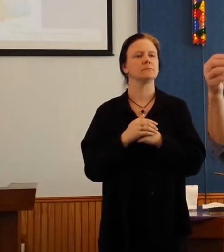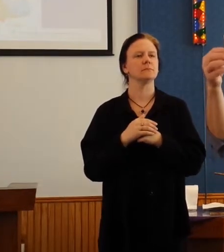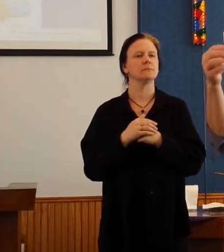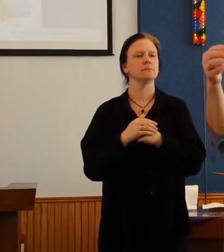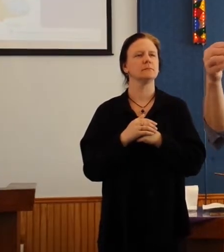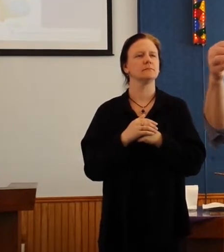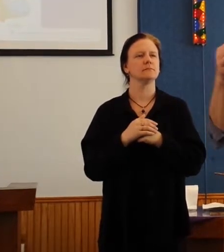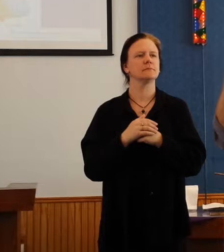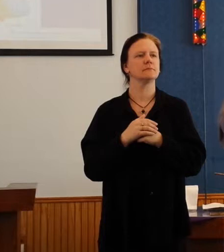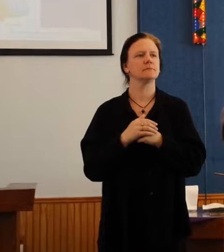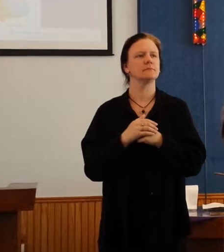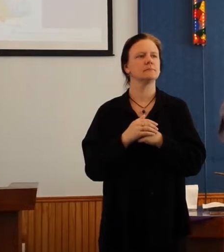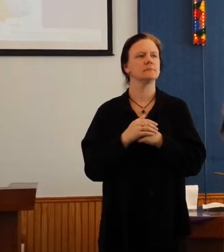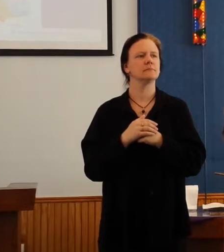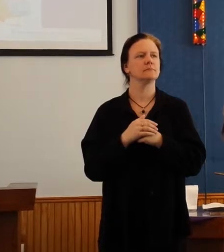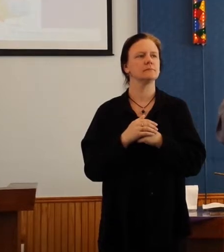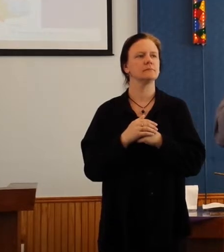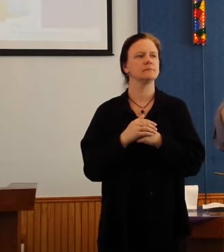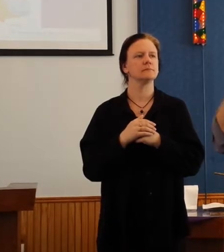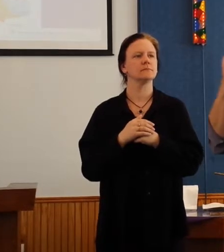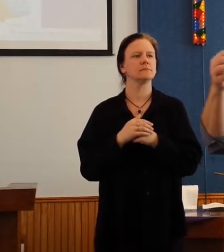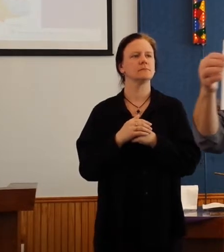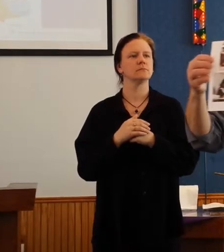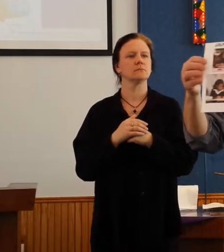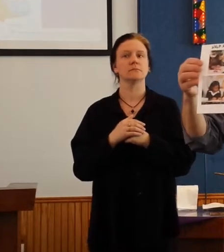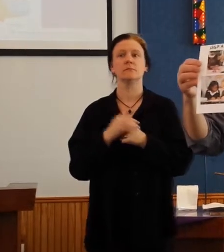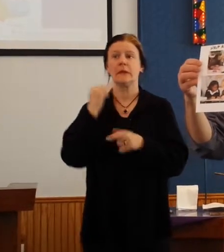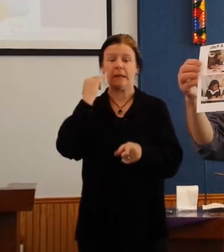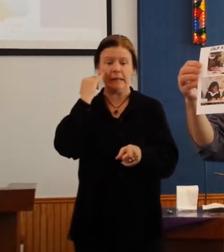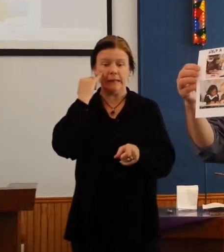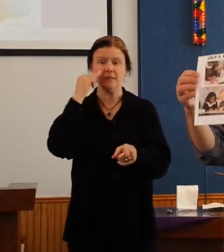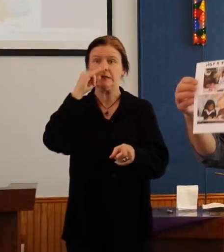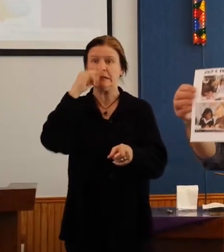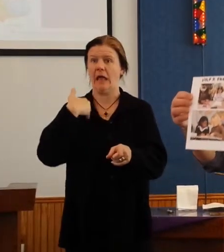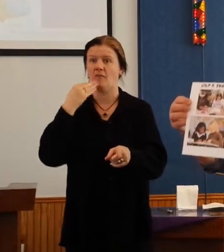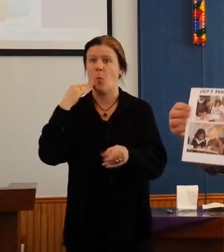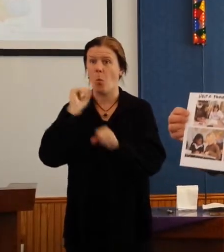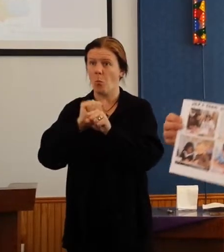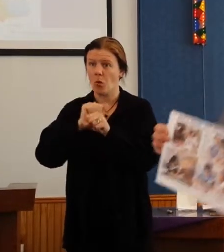How about this? Helping a friend with homework, maybe.